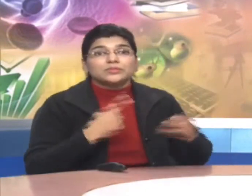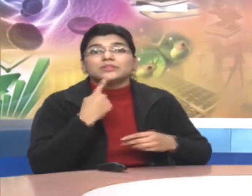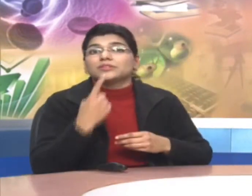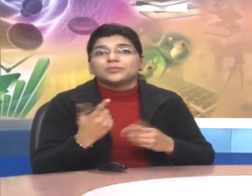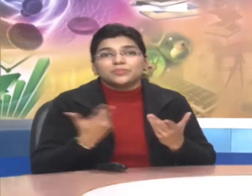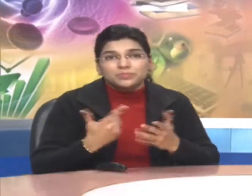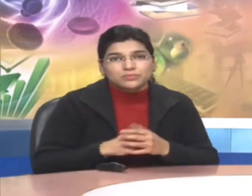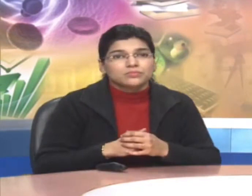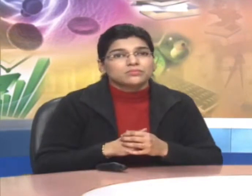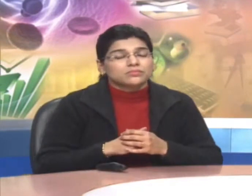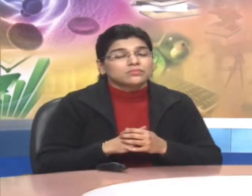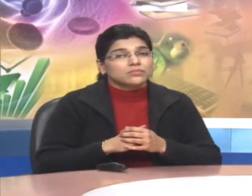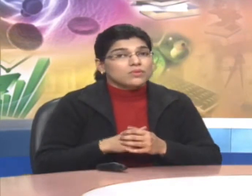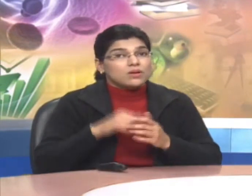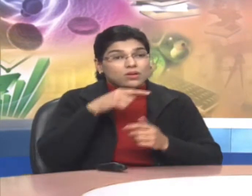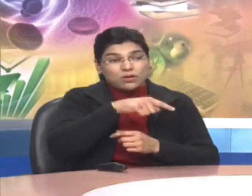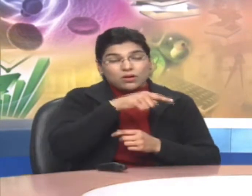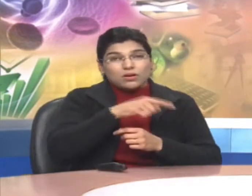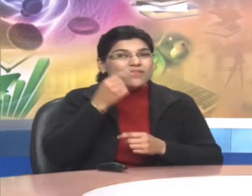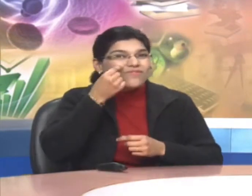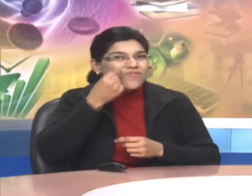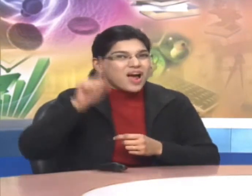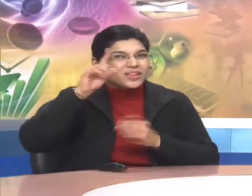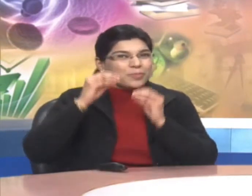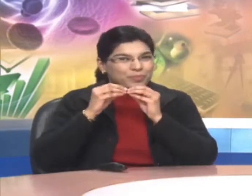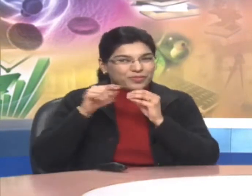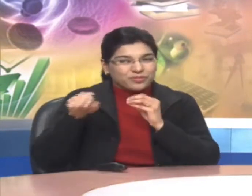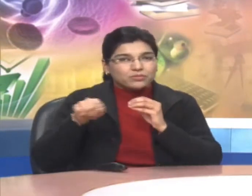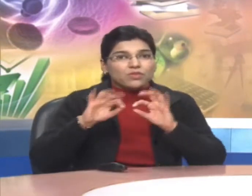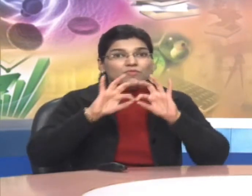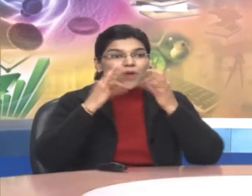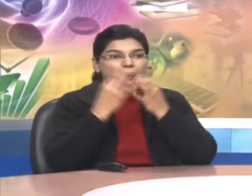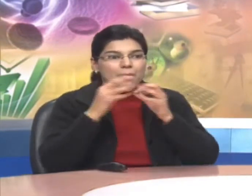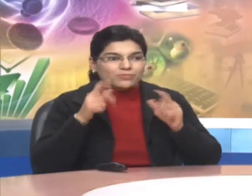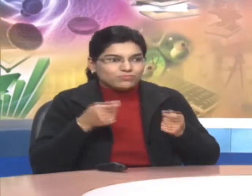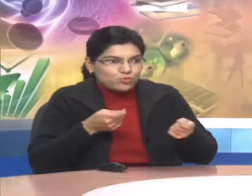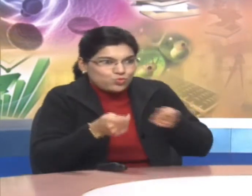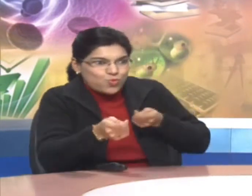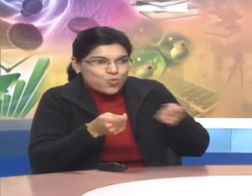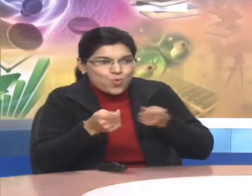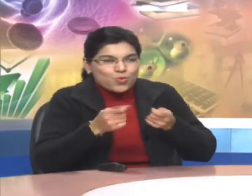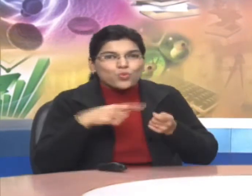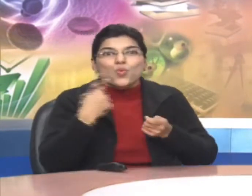Baldio, the breadwinner of the family, was dead.